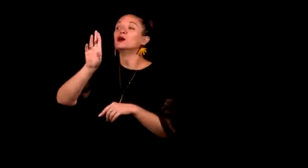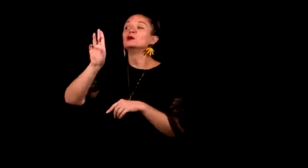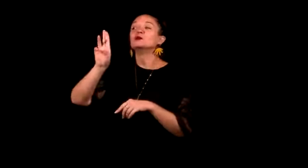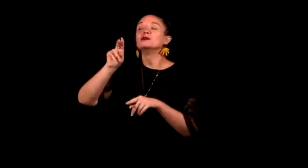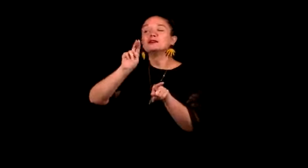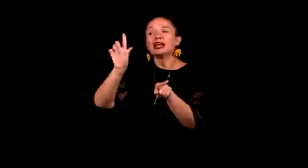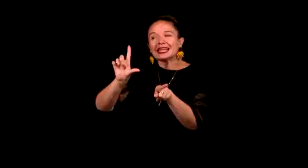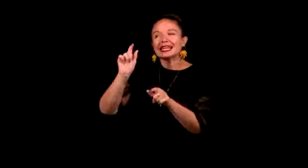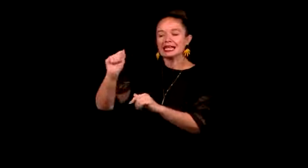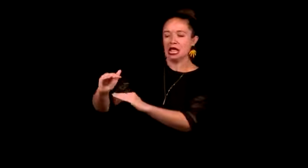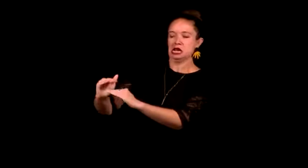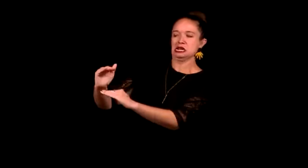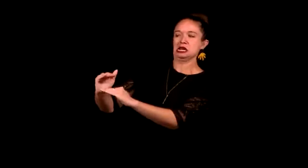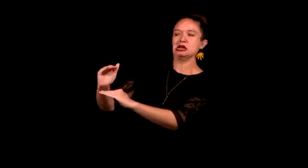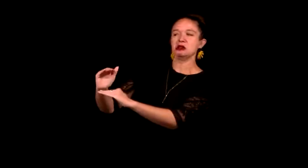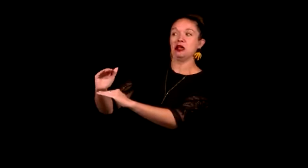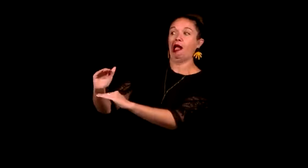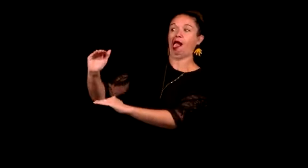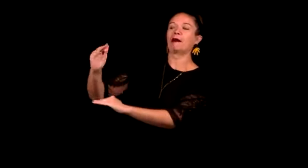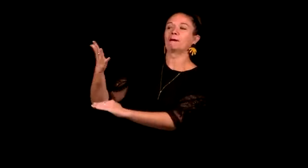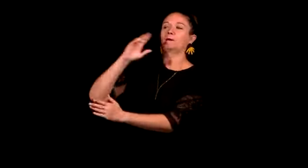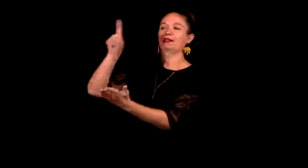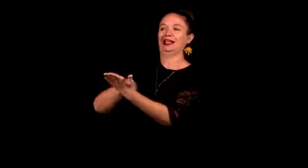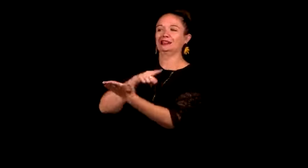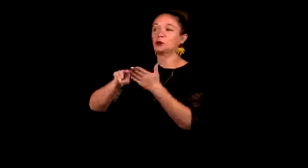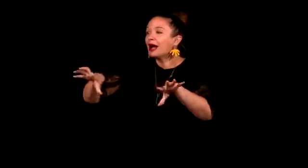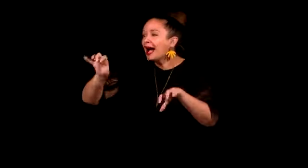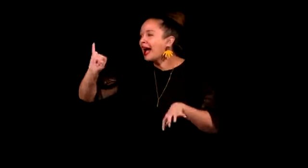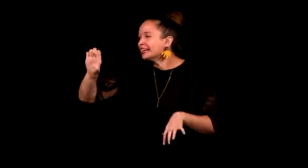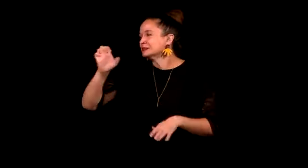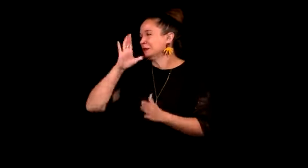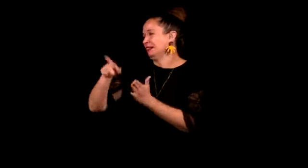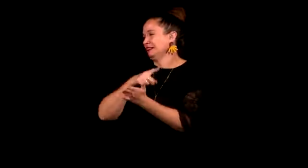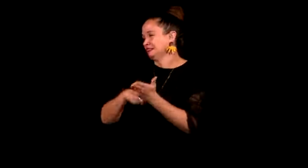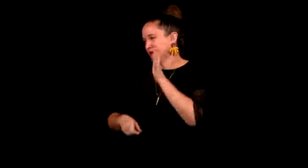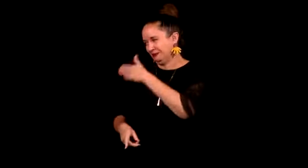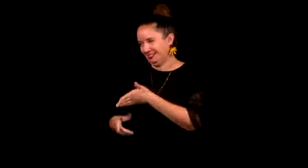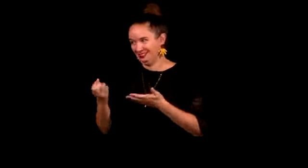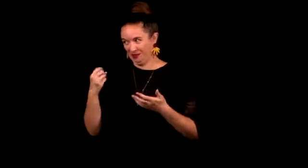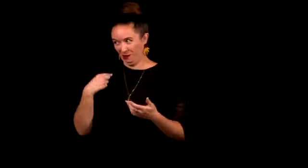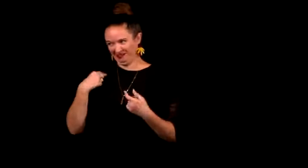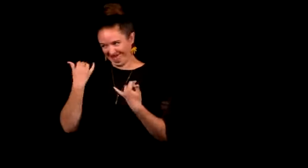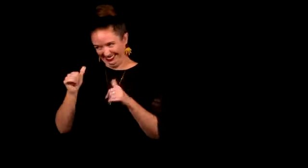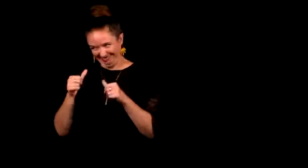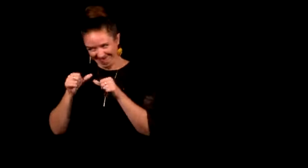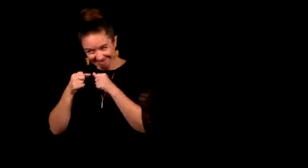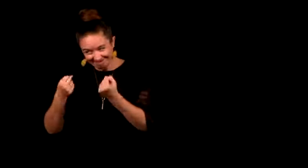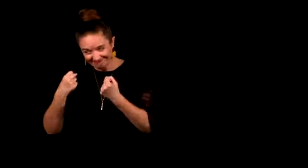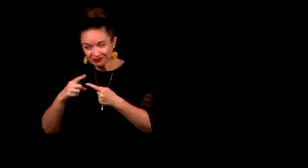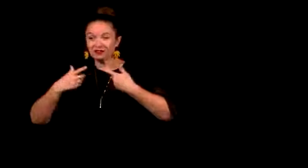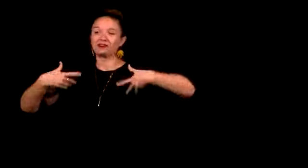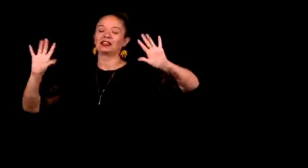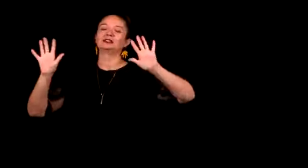So sometimes they would cancel for just a little bit of snow. Usually it would be ice and then I wouldn't